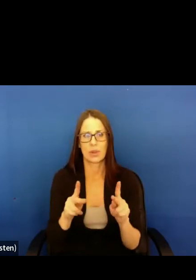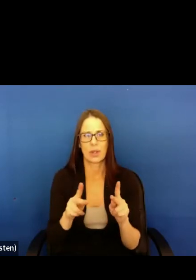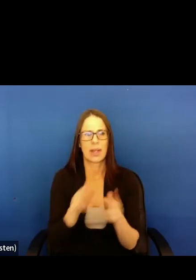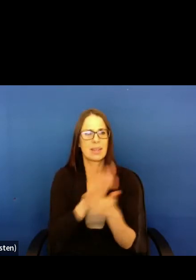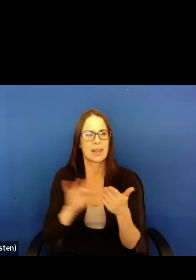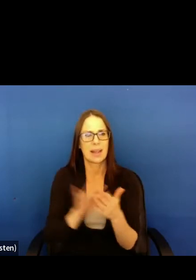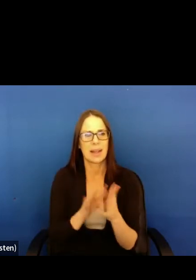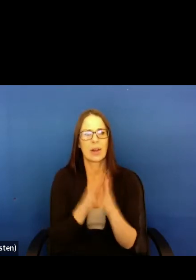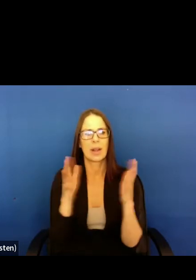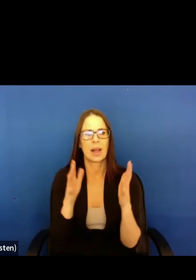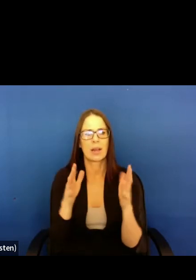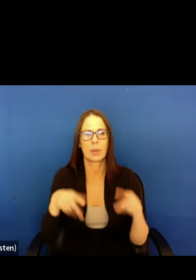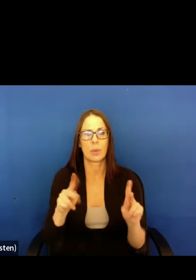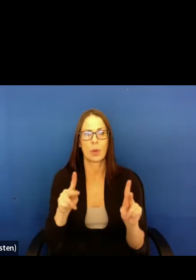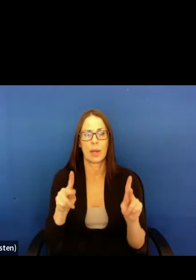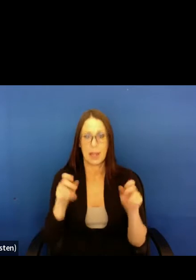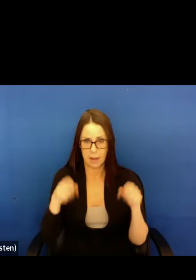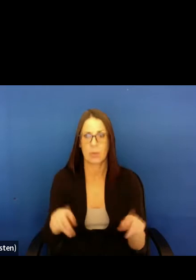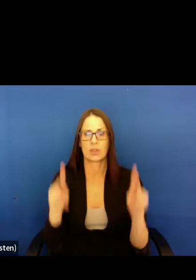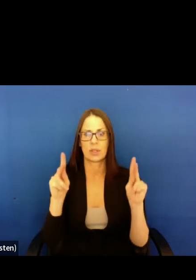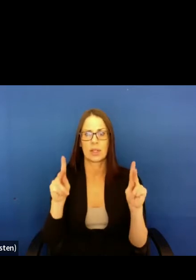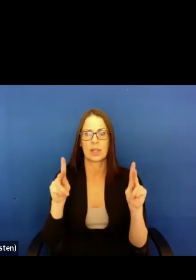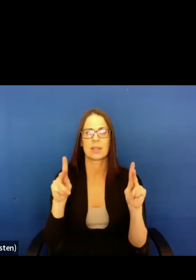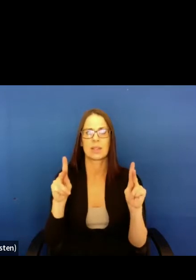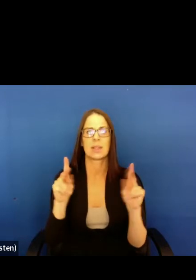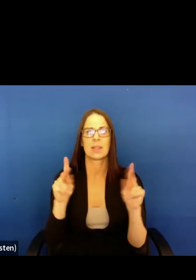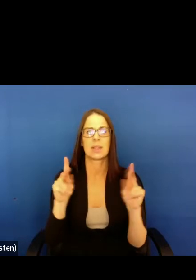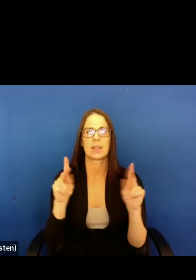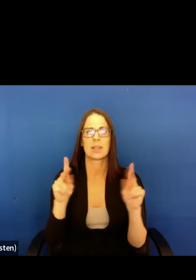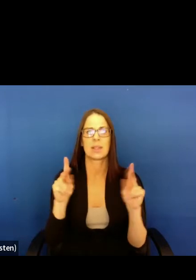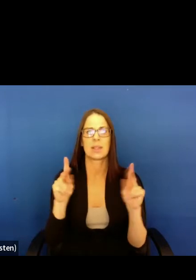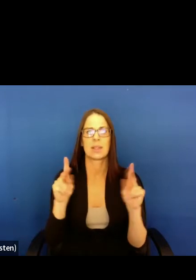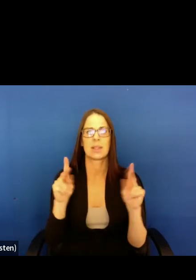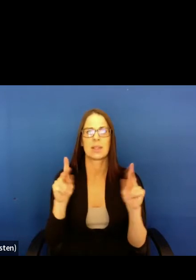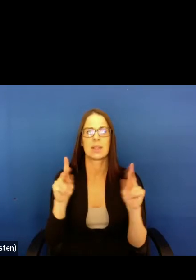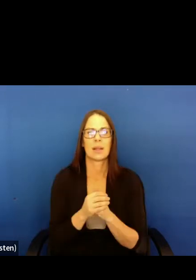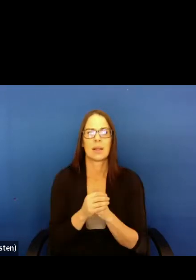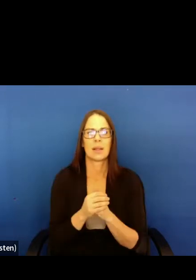well. But some of it, I think, is easily attainable.